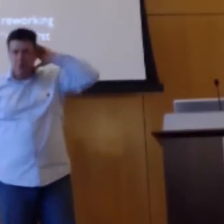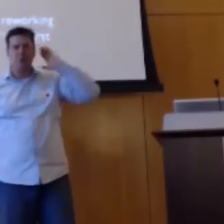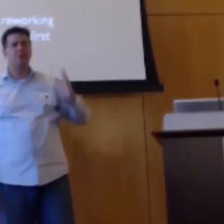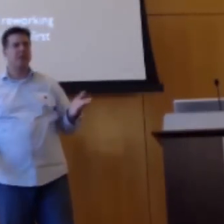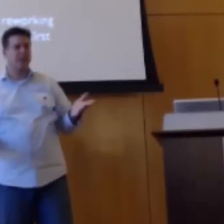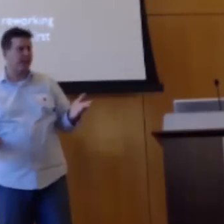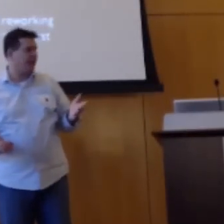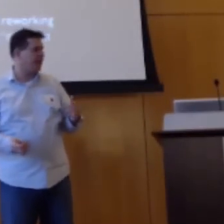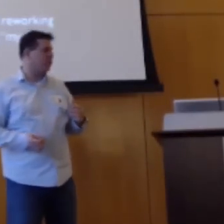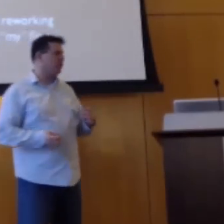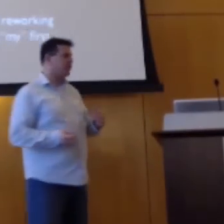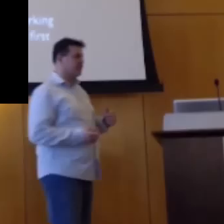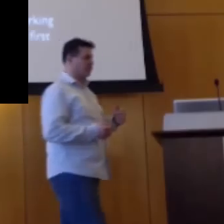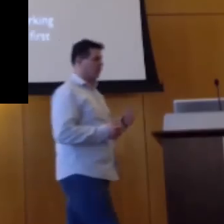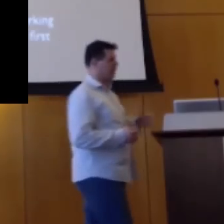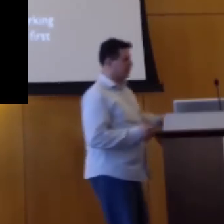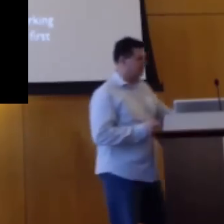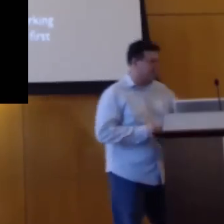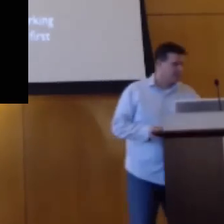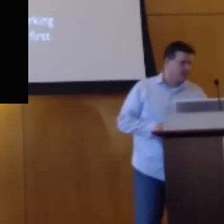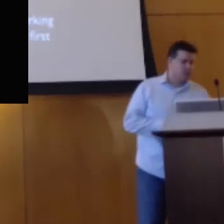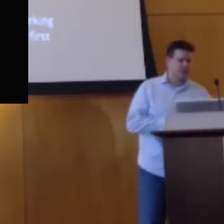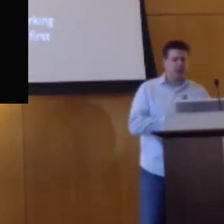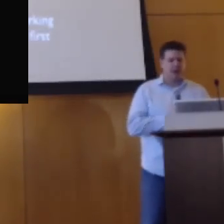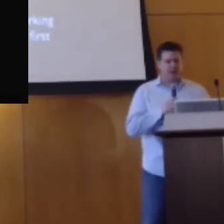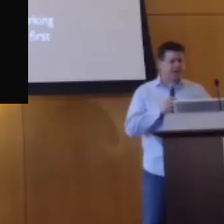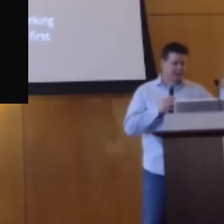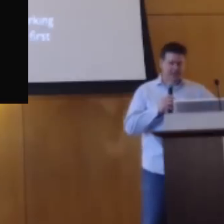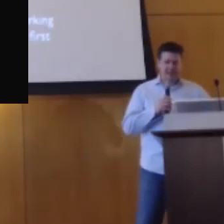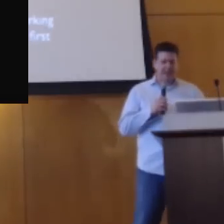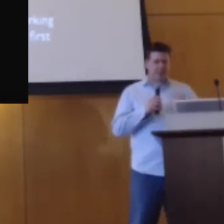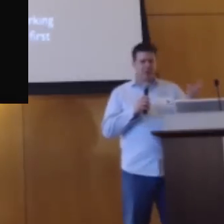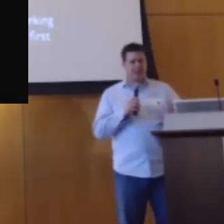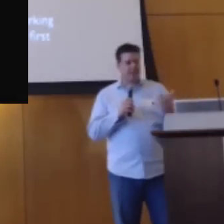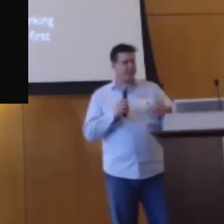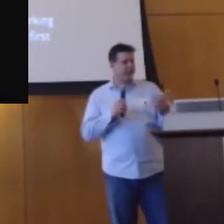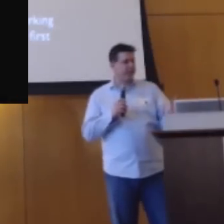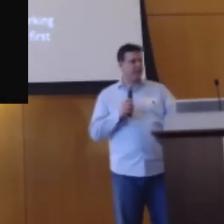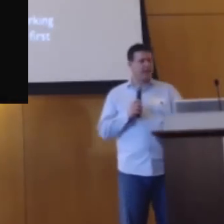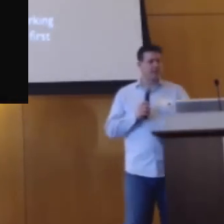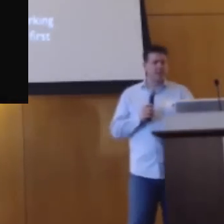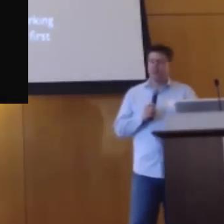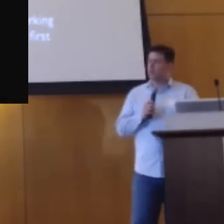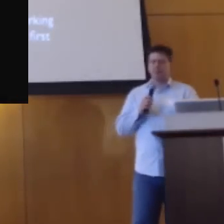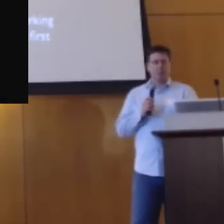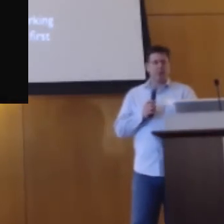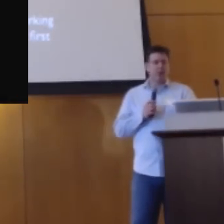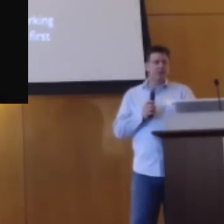It's basically, world first is one, which is a common phrase that's said on